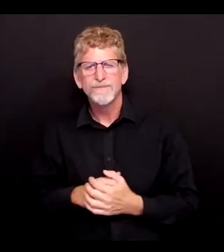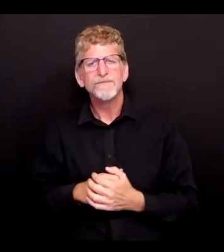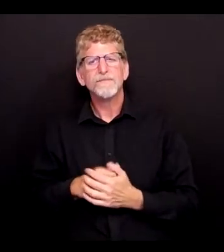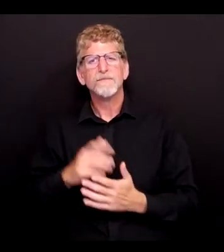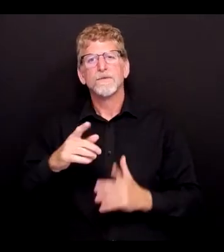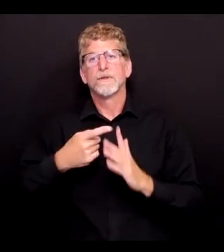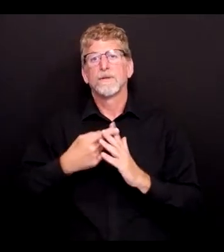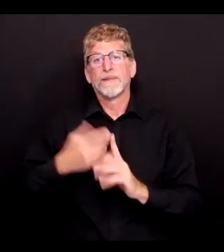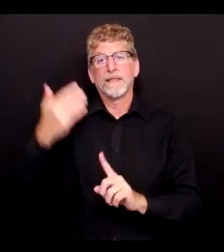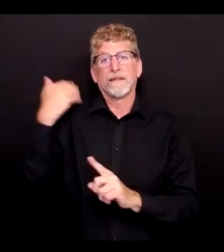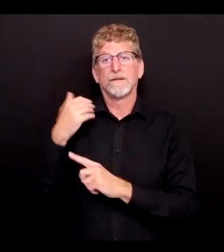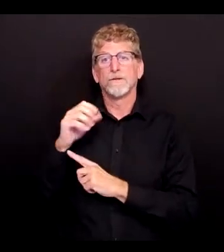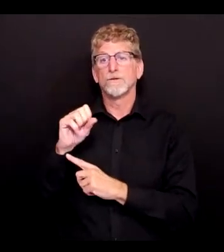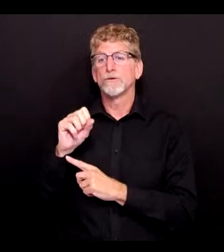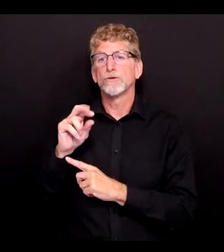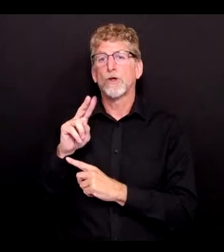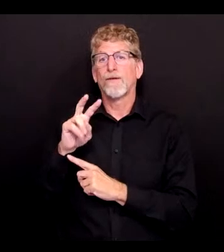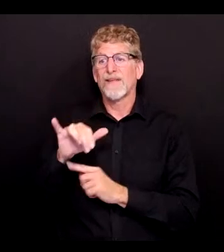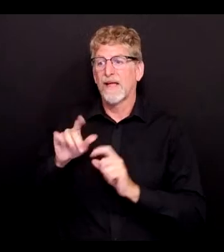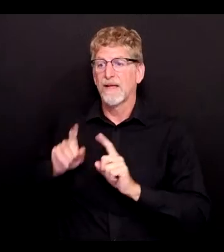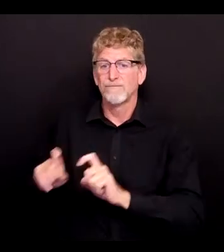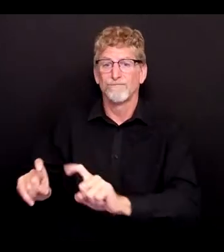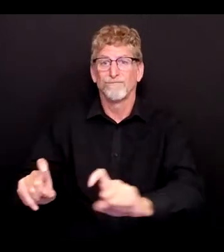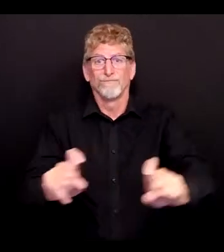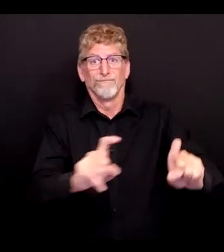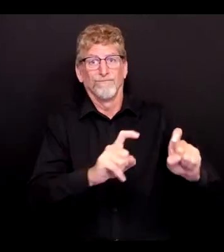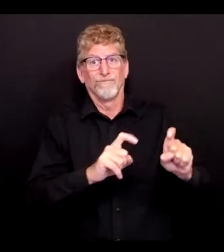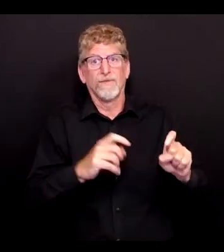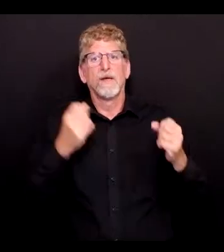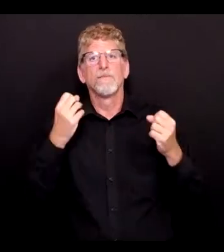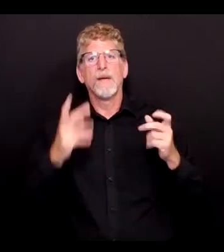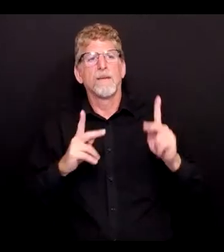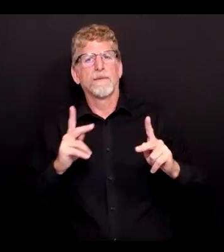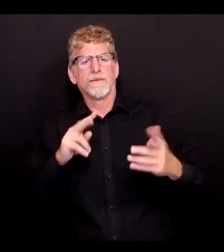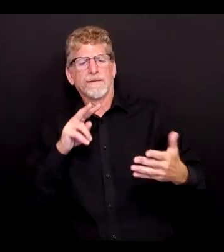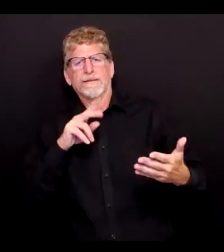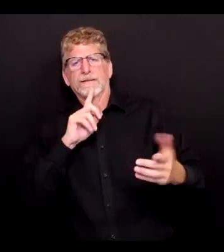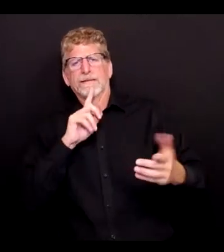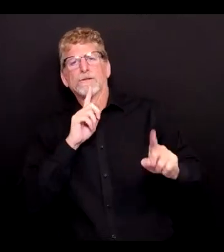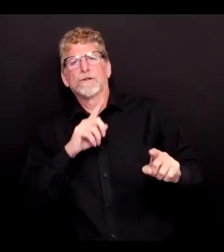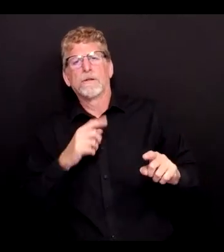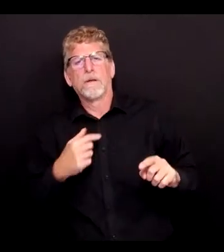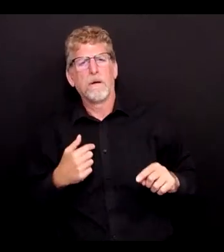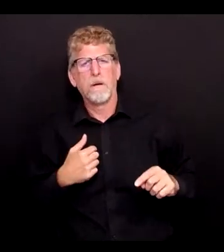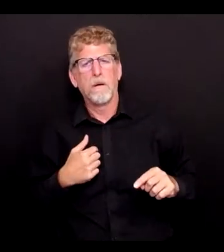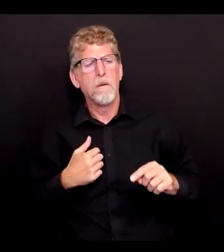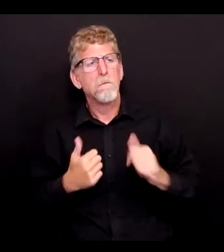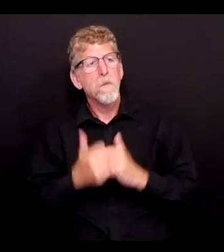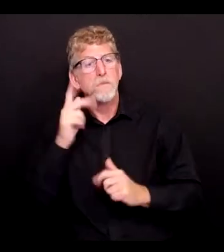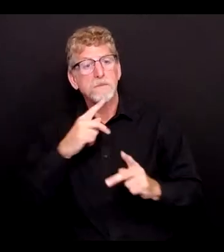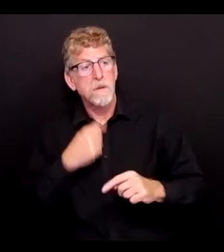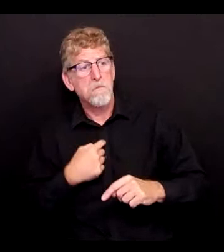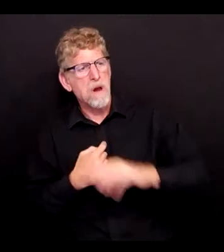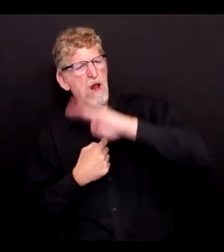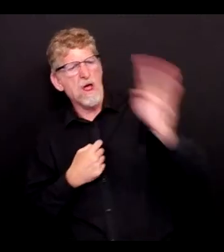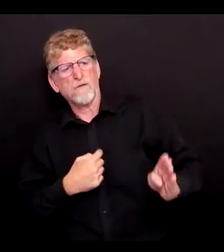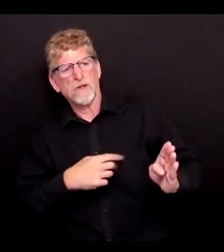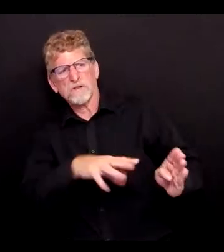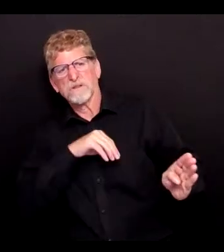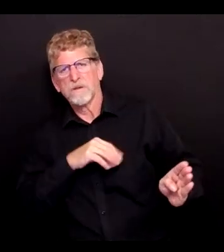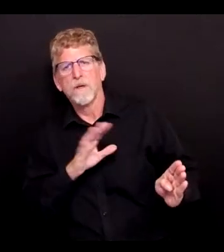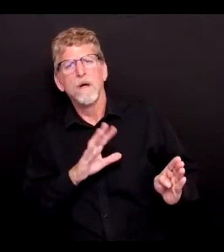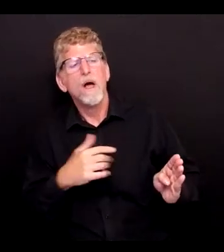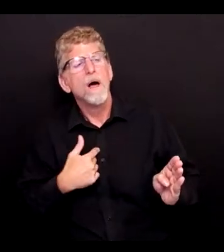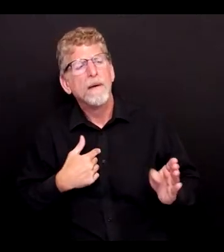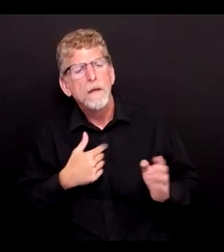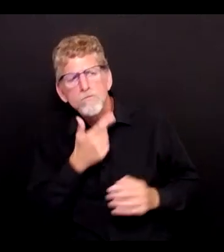people were not saying that they would never take the vaccine, but they wanted more information. They wanted to see how the rollout went, what